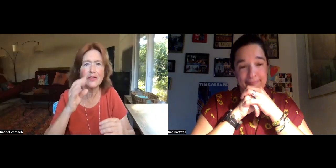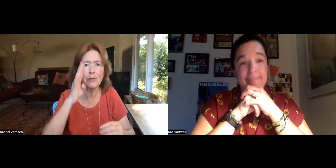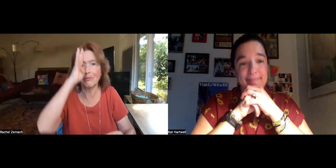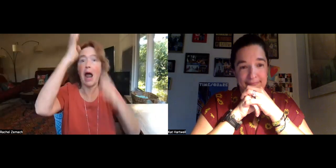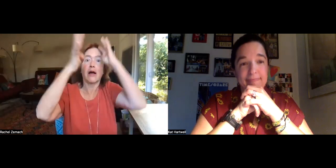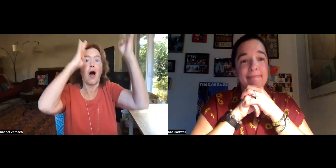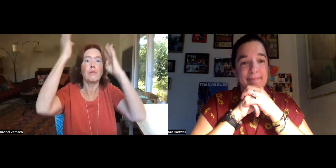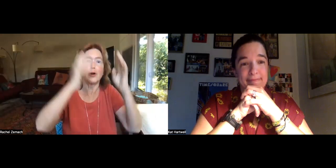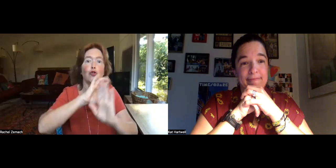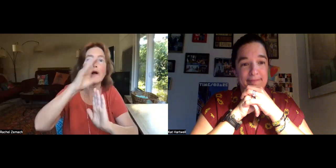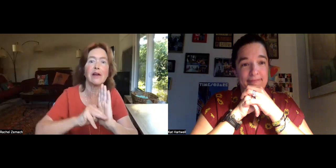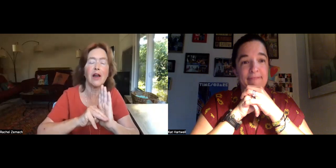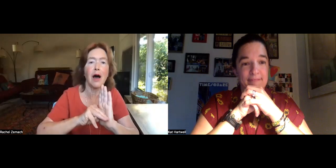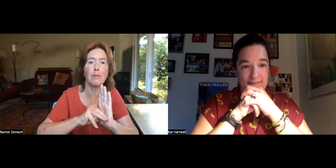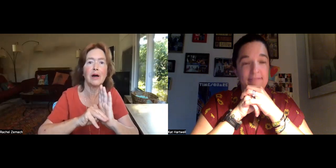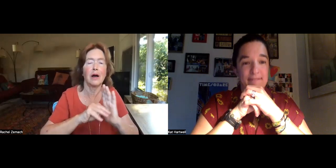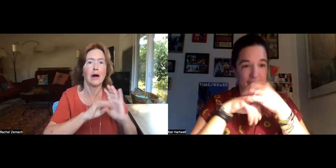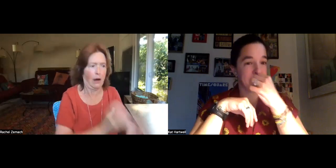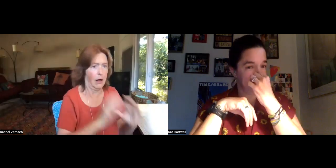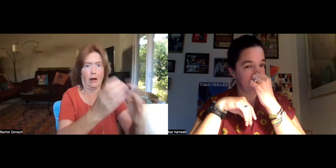and make a curriculum